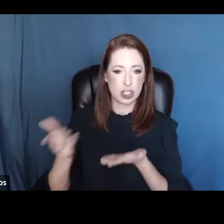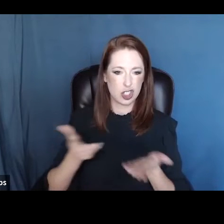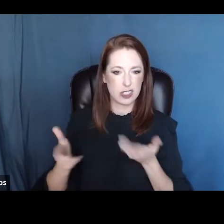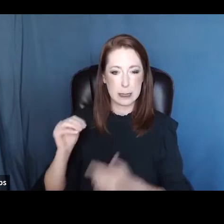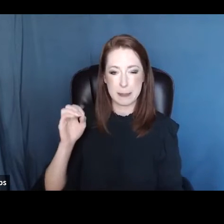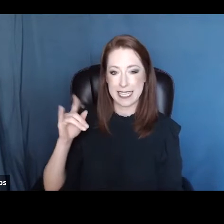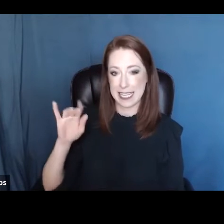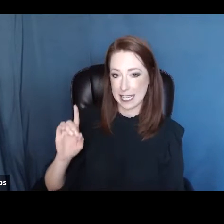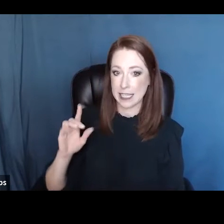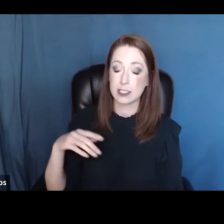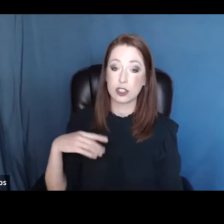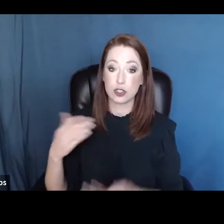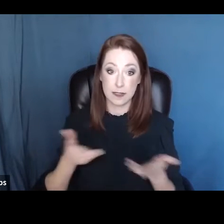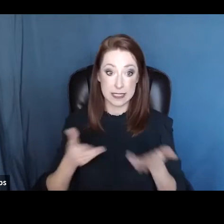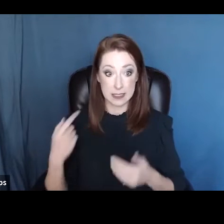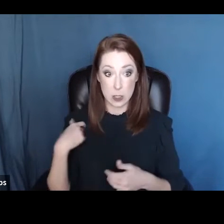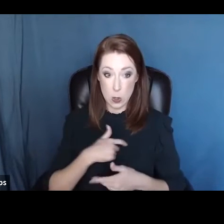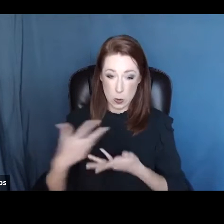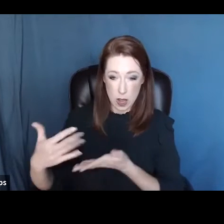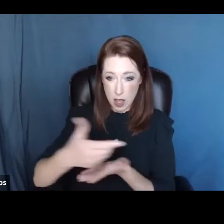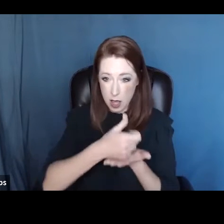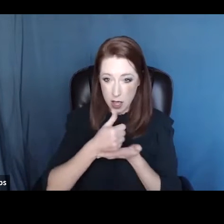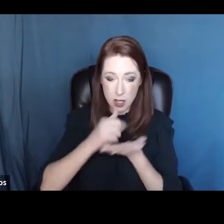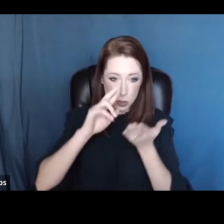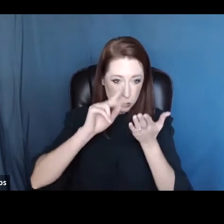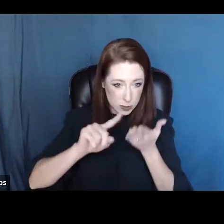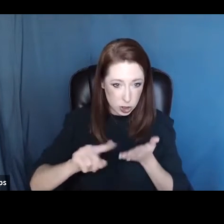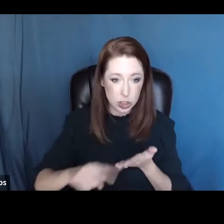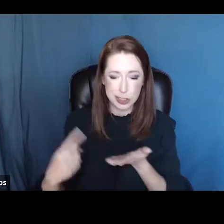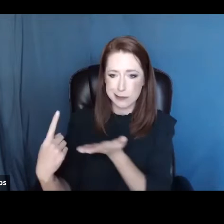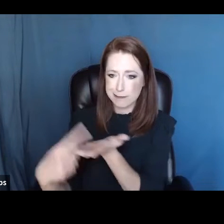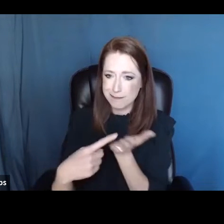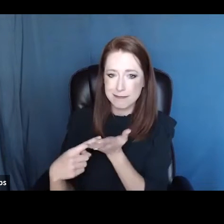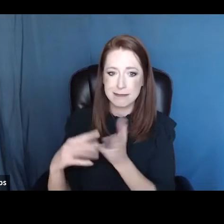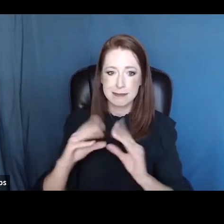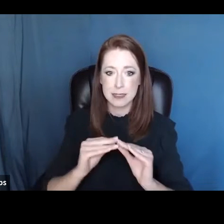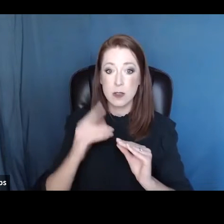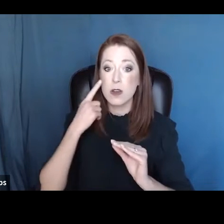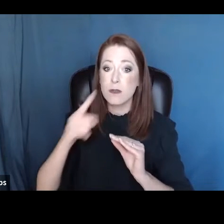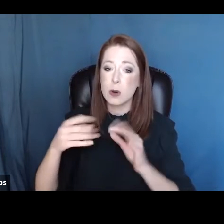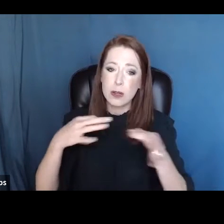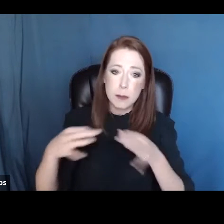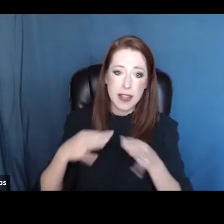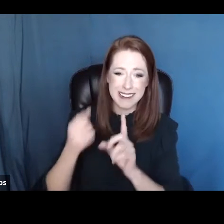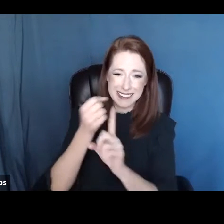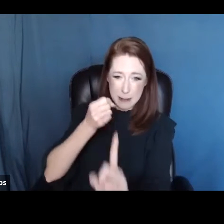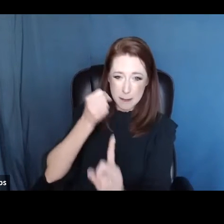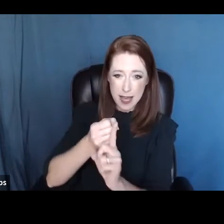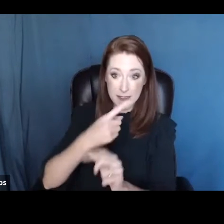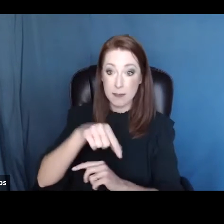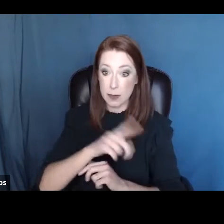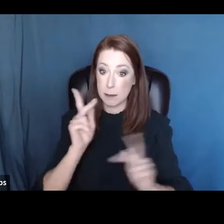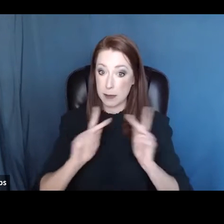And we've developed a research brief to communicate the impacts of COVID on people in nursing facilities. And we've created